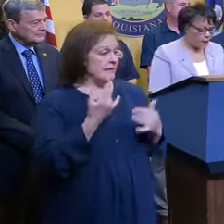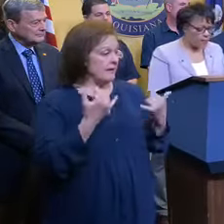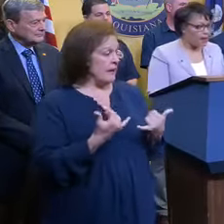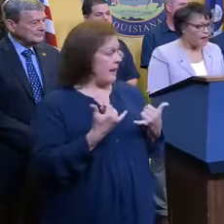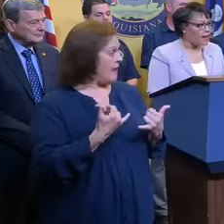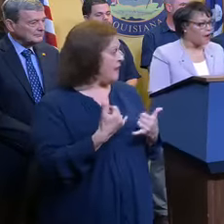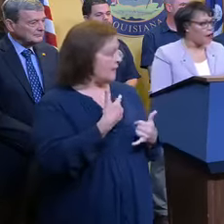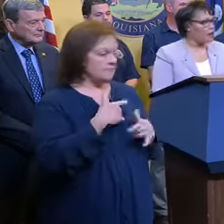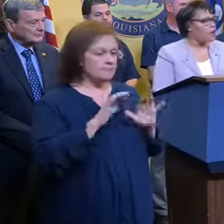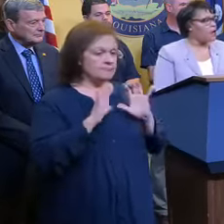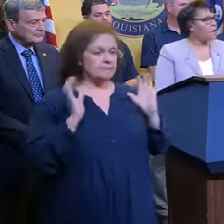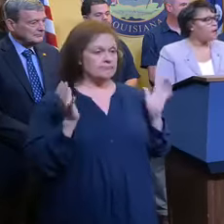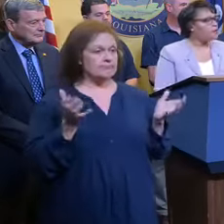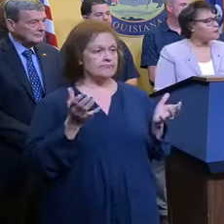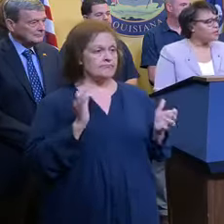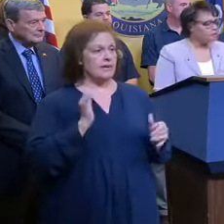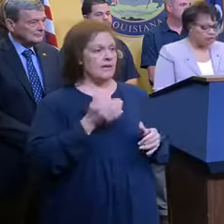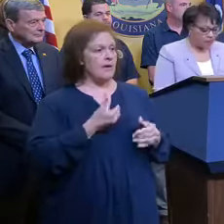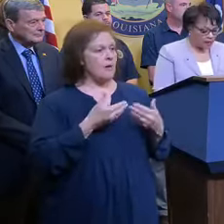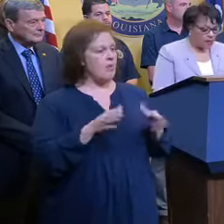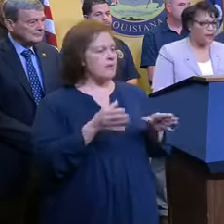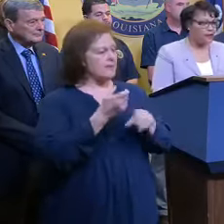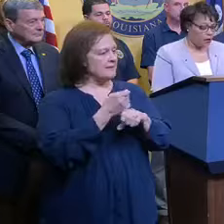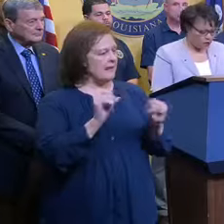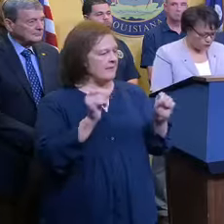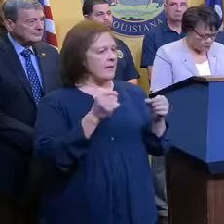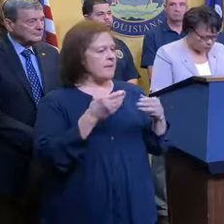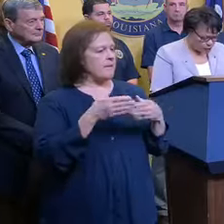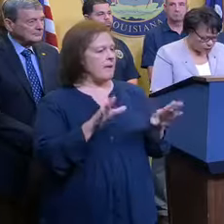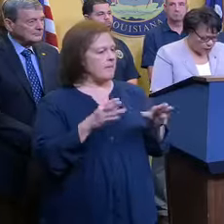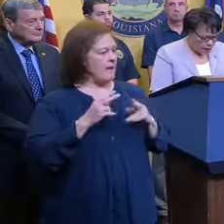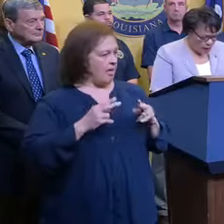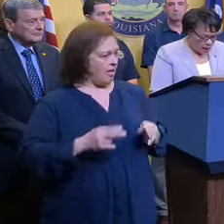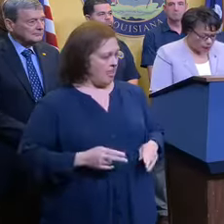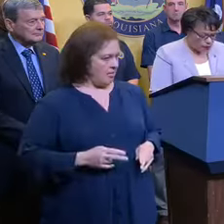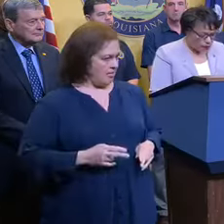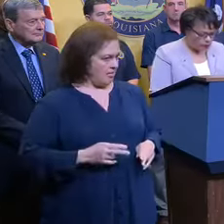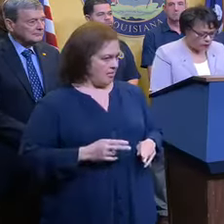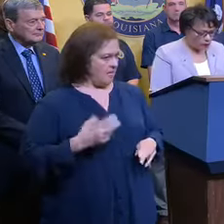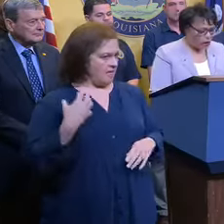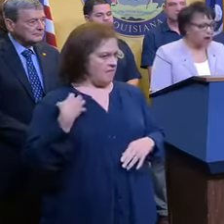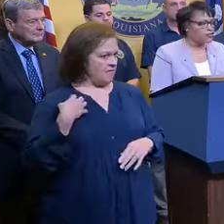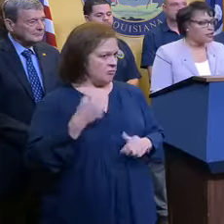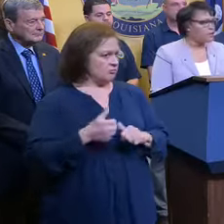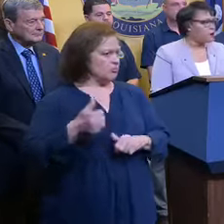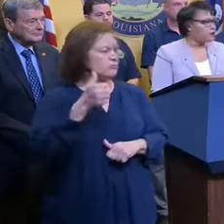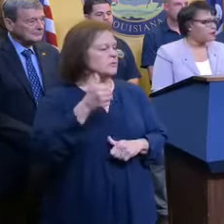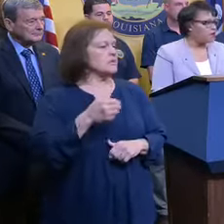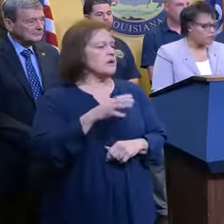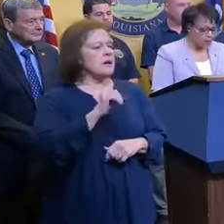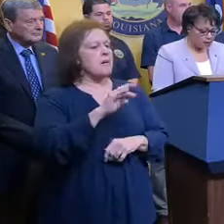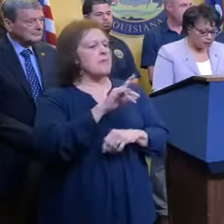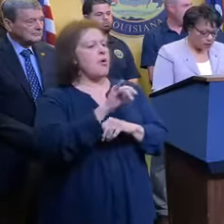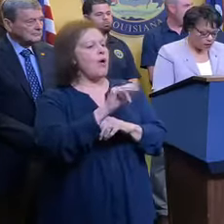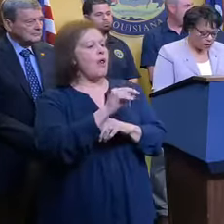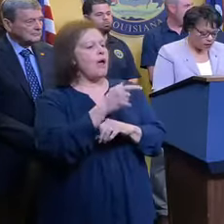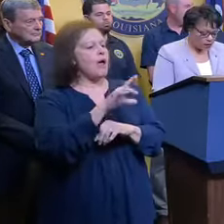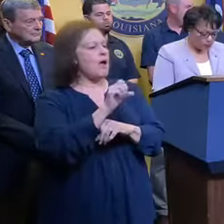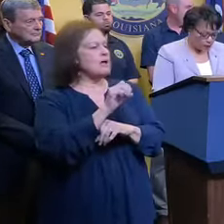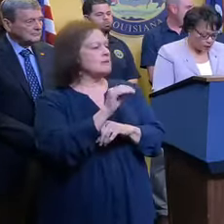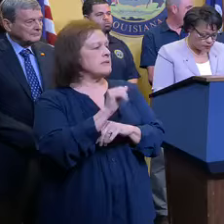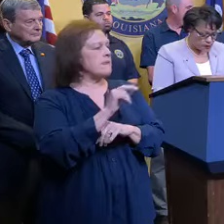joined by our public safety and public health officials, including our Sheriff Marlon Guzman,